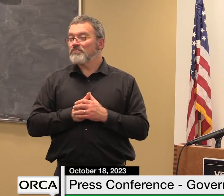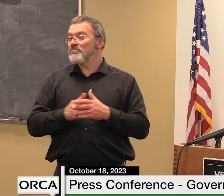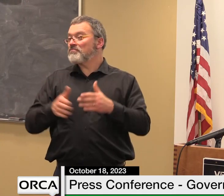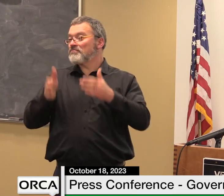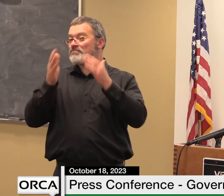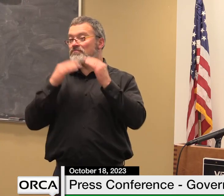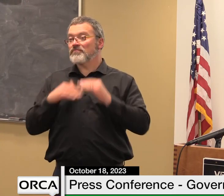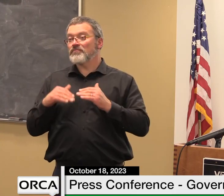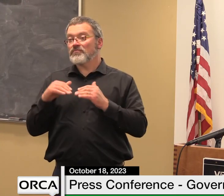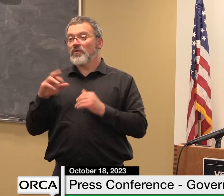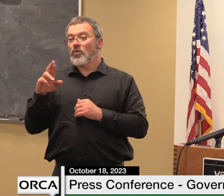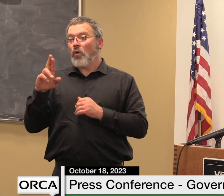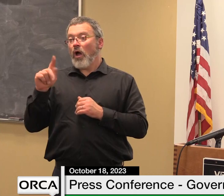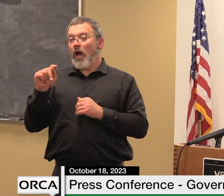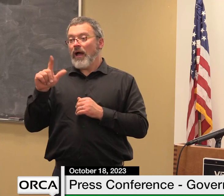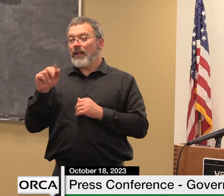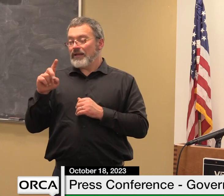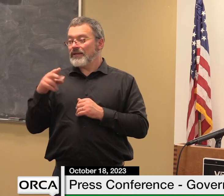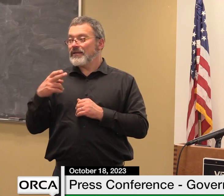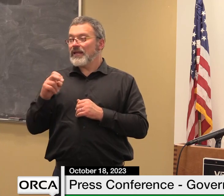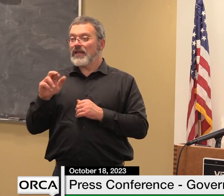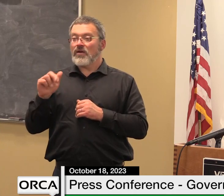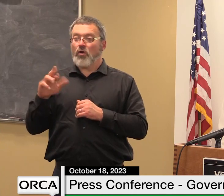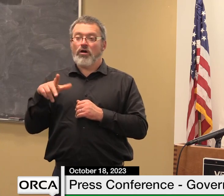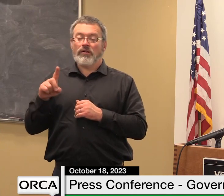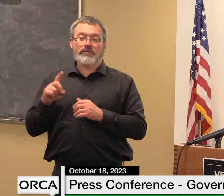Keith, the Rutland Herald.